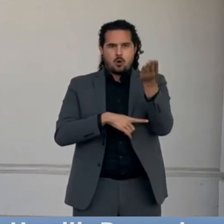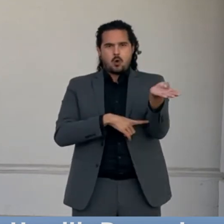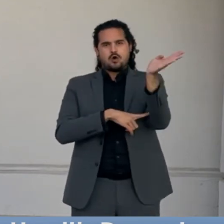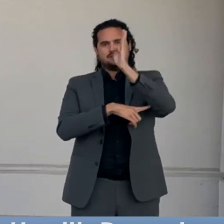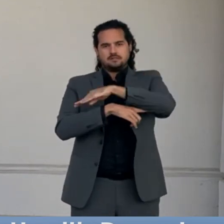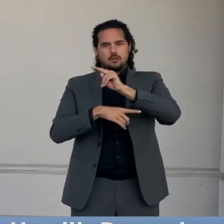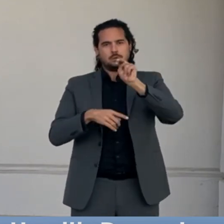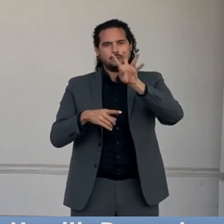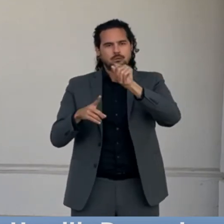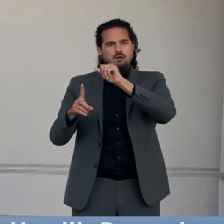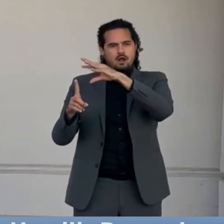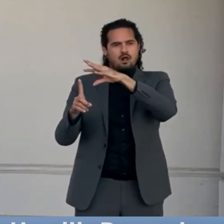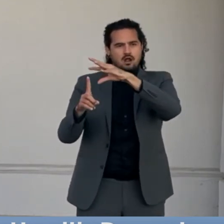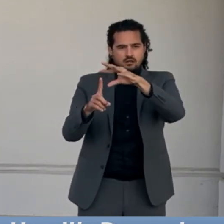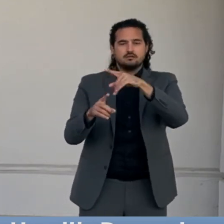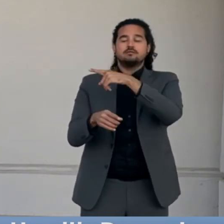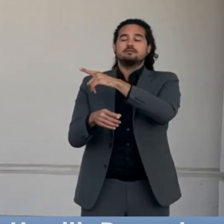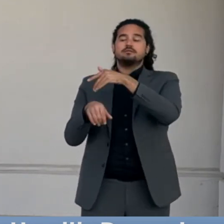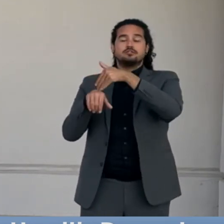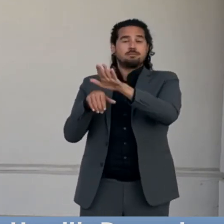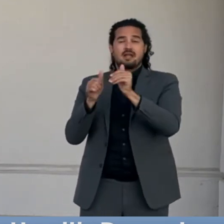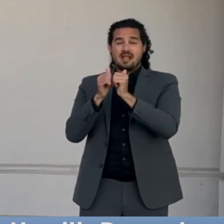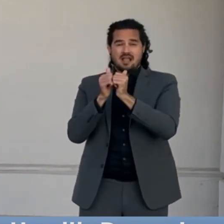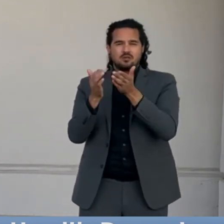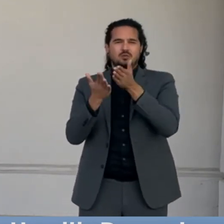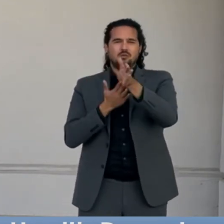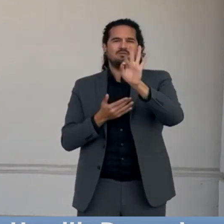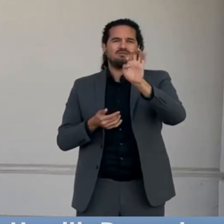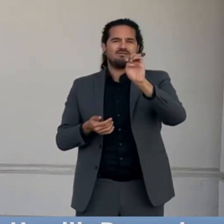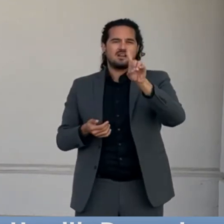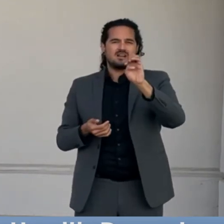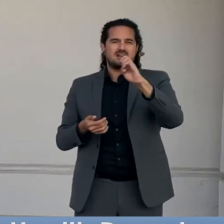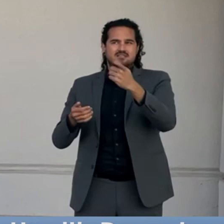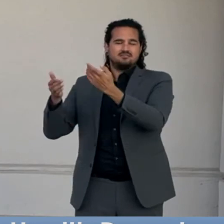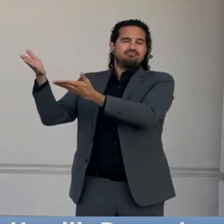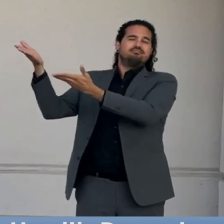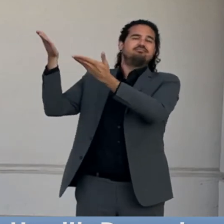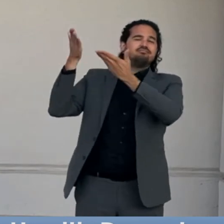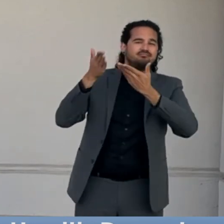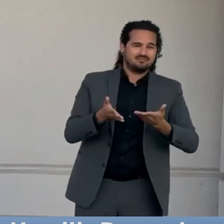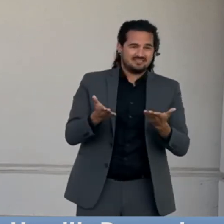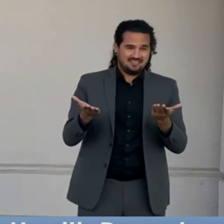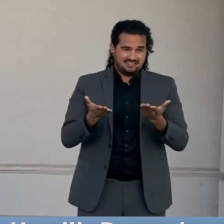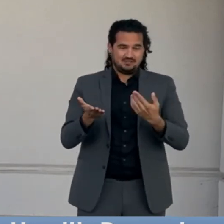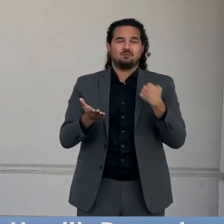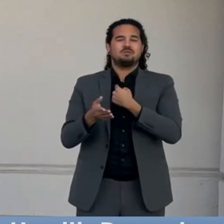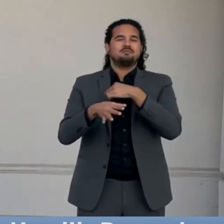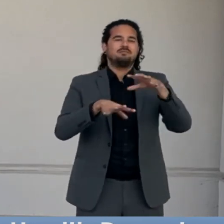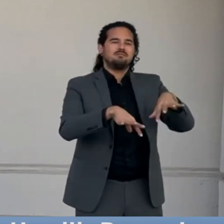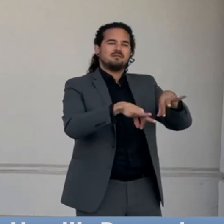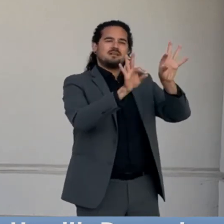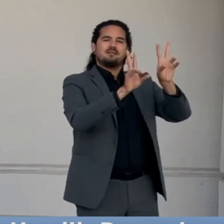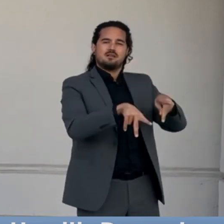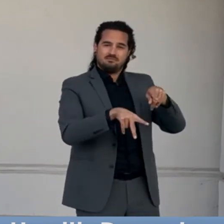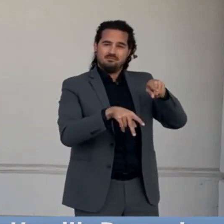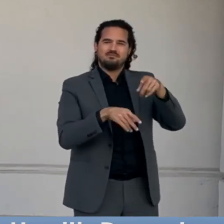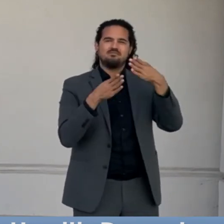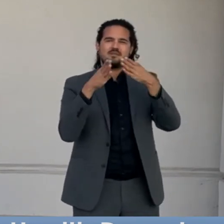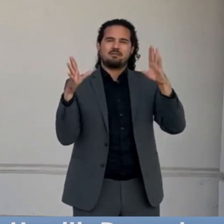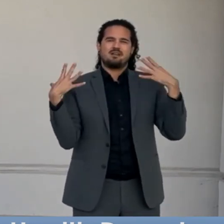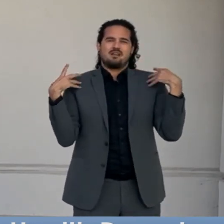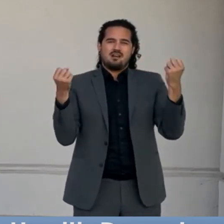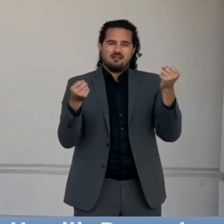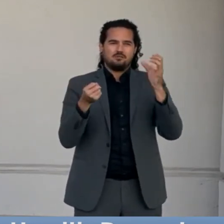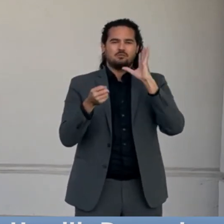FedEx, and we will get the vaccine at the in the public health department, and also it will be shipped directly to the various